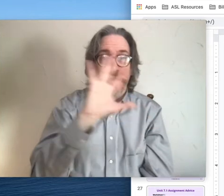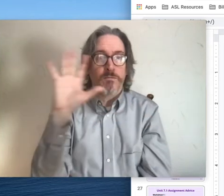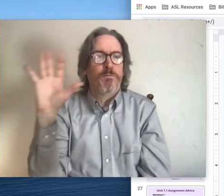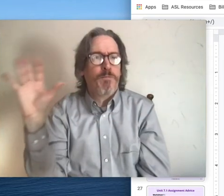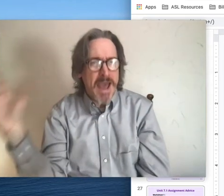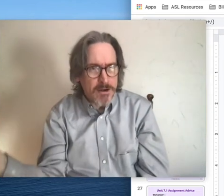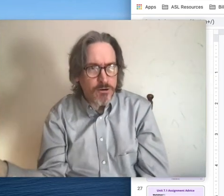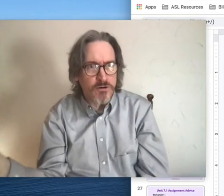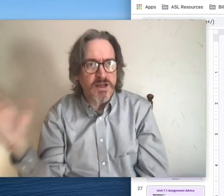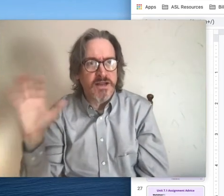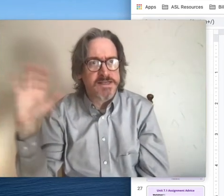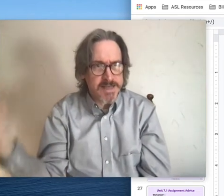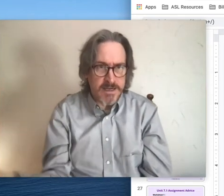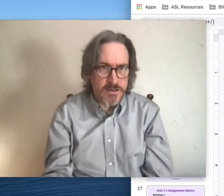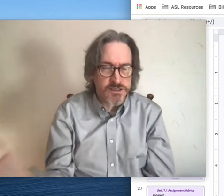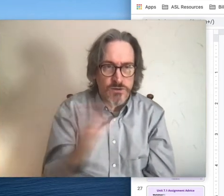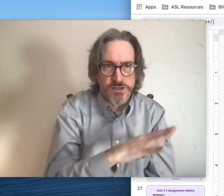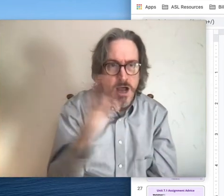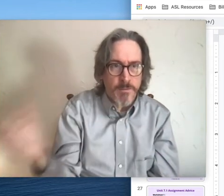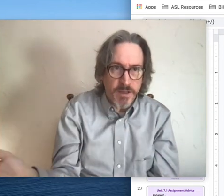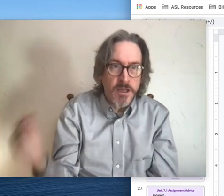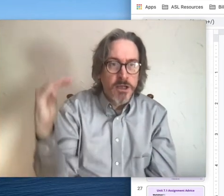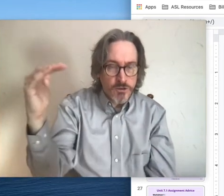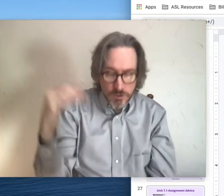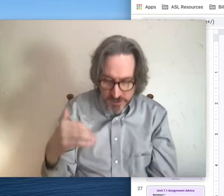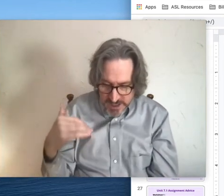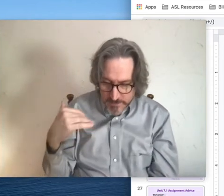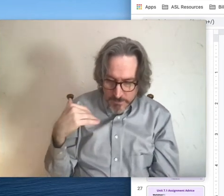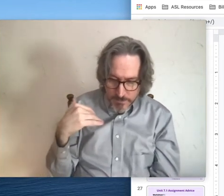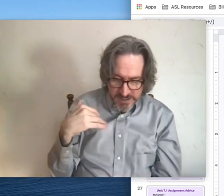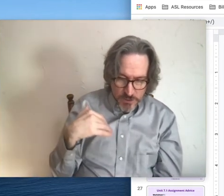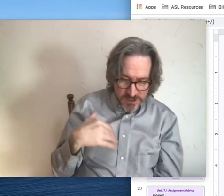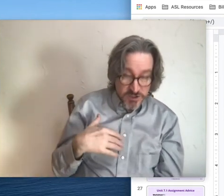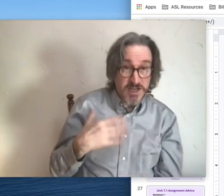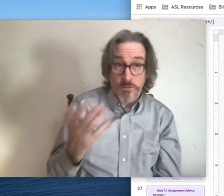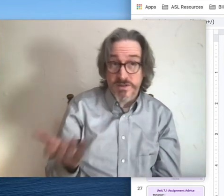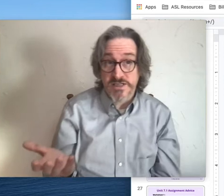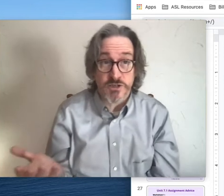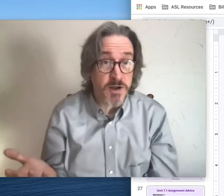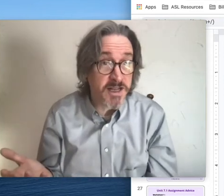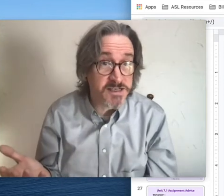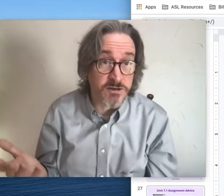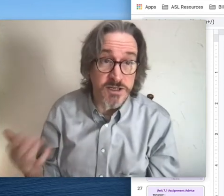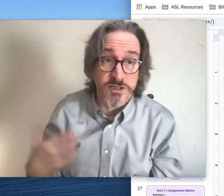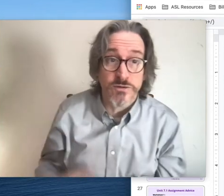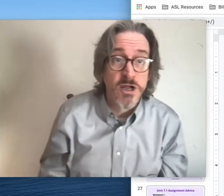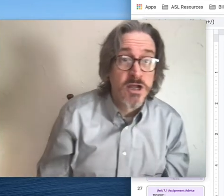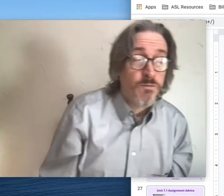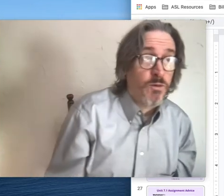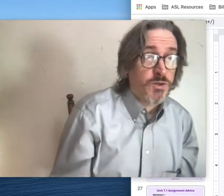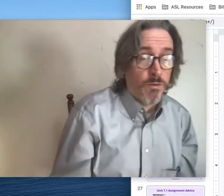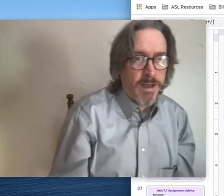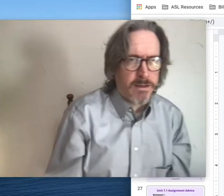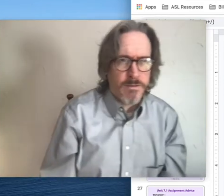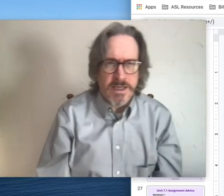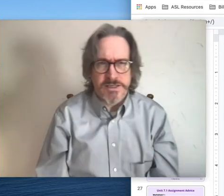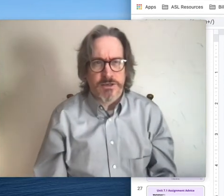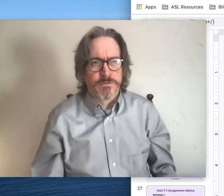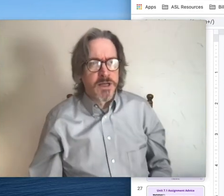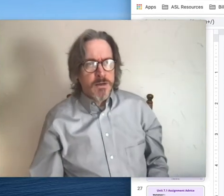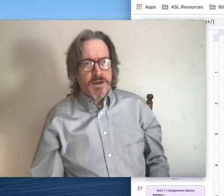then patterned in the second. So there's a copy. You'll note the same basic questions. I hope this is a trend they start to do, which will make